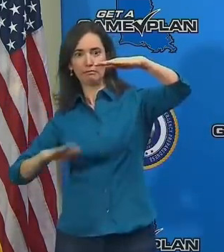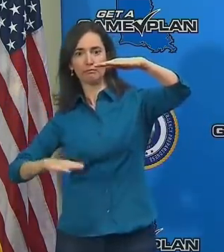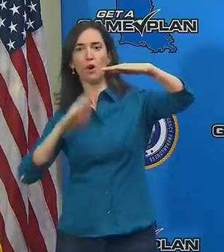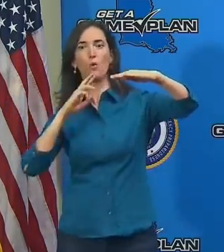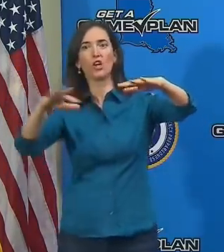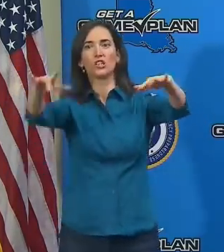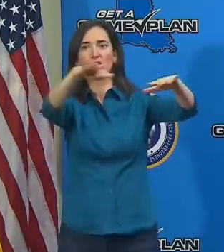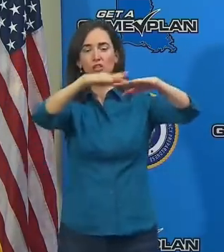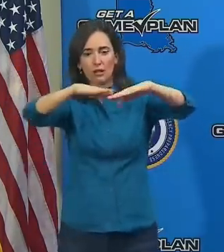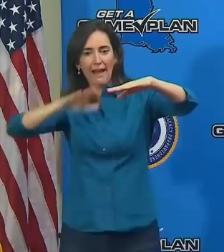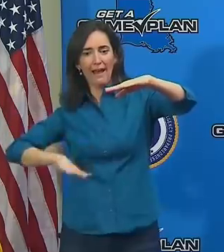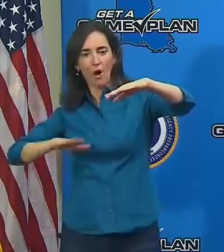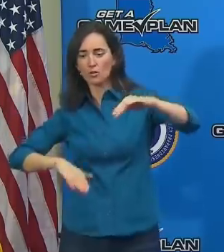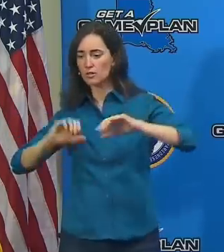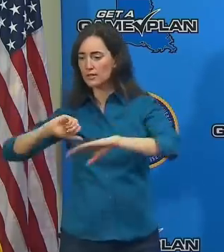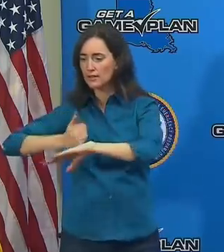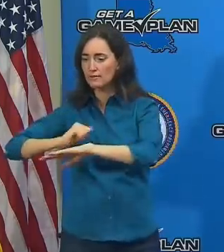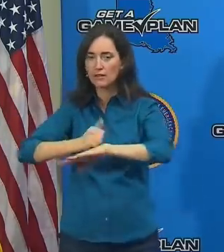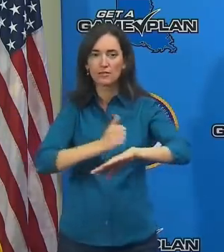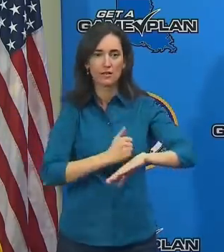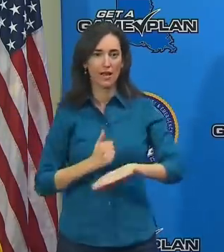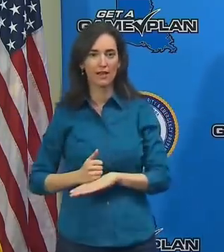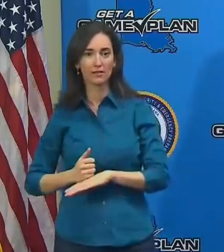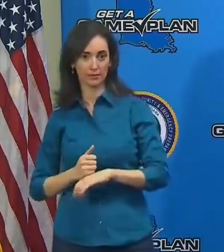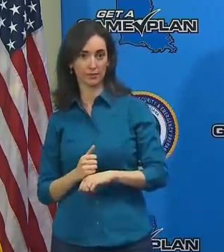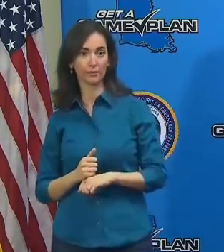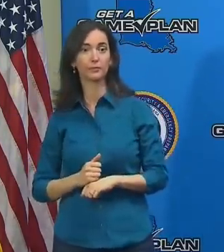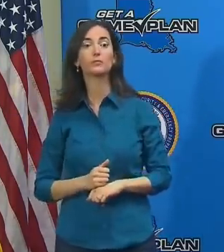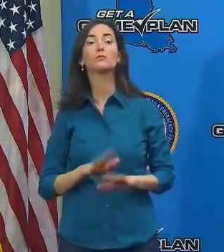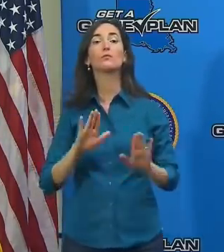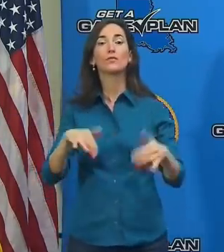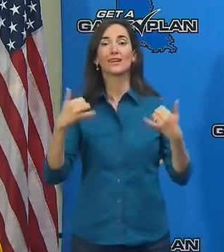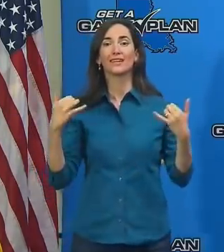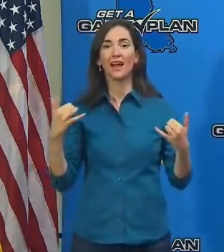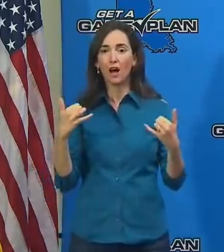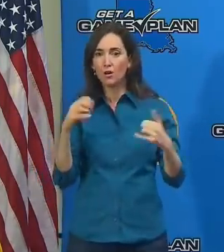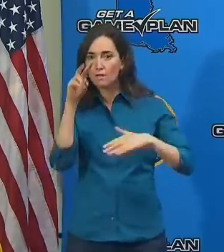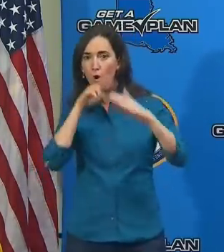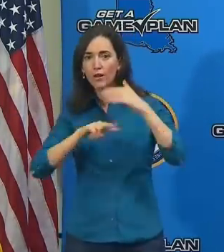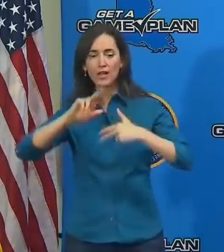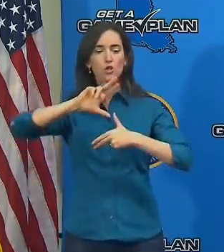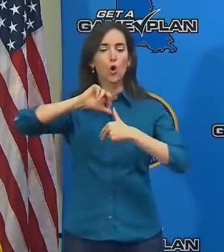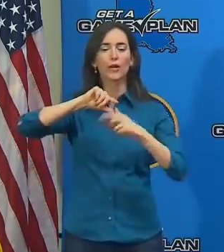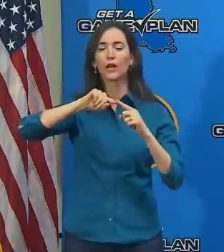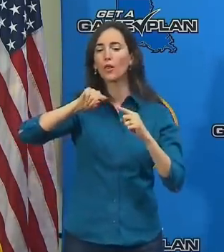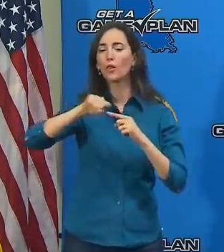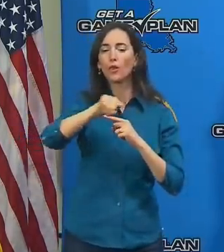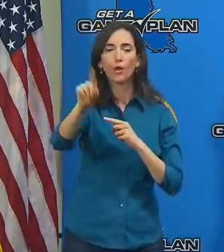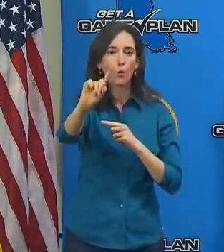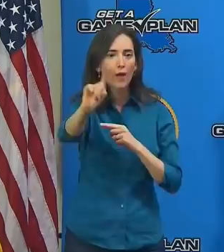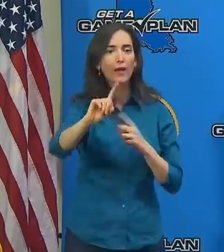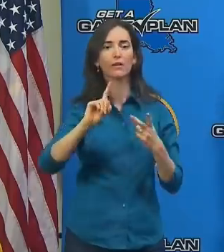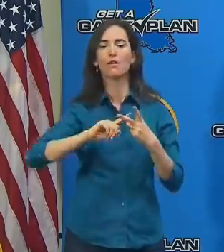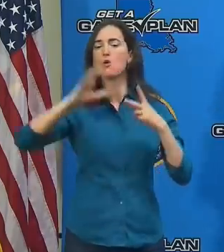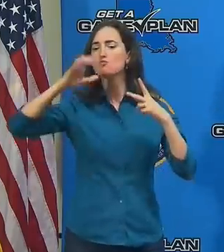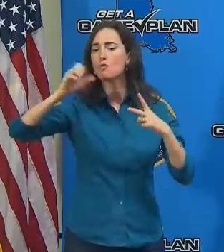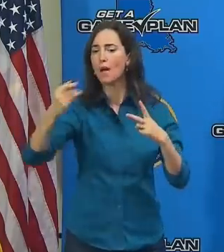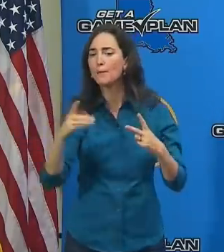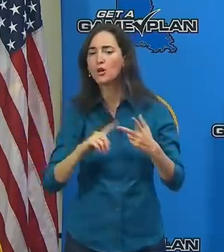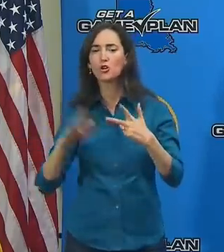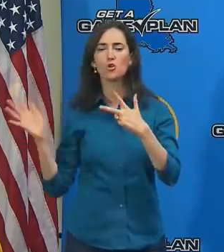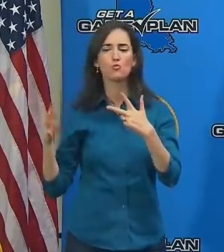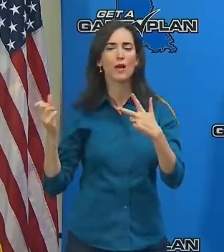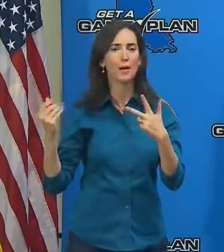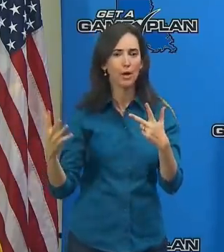Based on the hurricane track and the wind, rain, and surge forecast for the remainder of the hurricane,